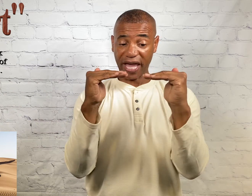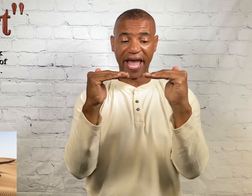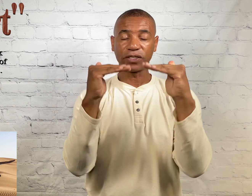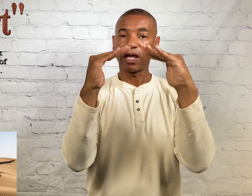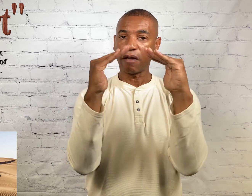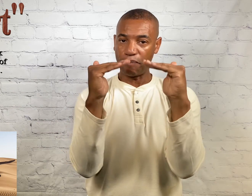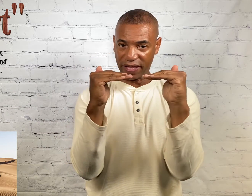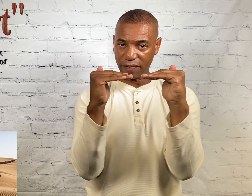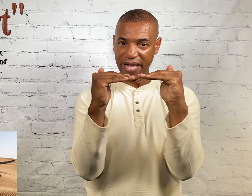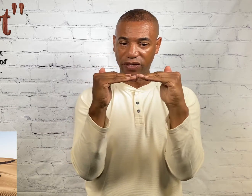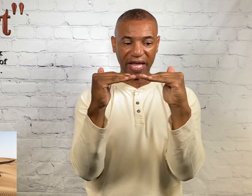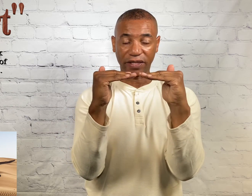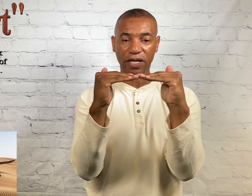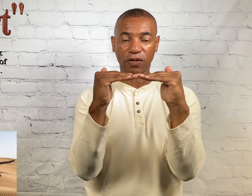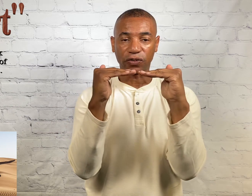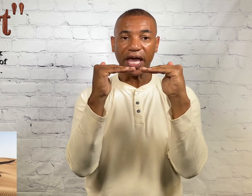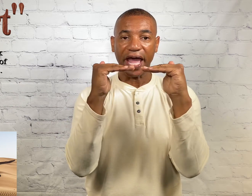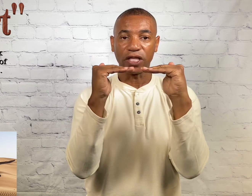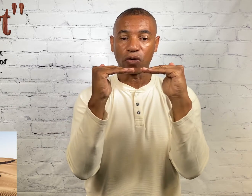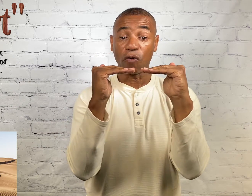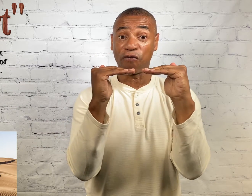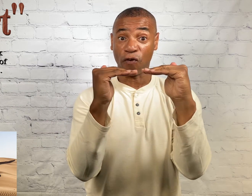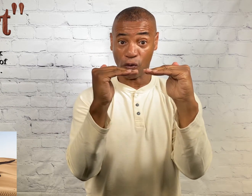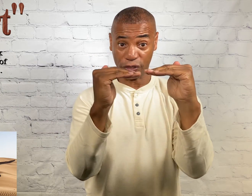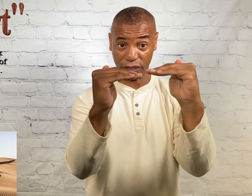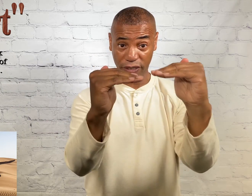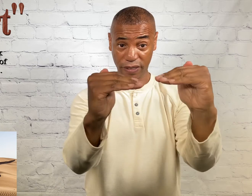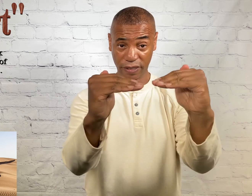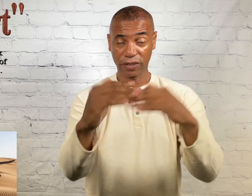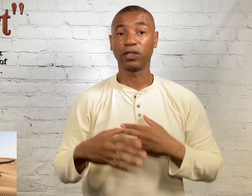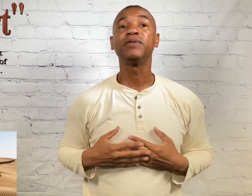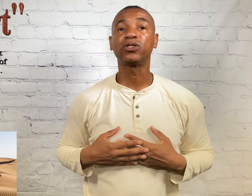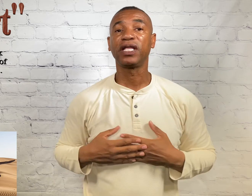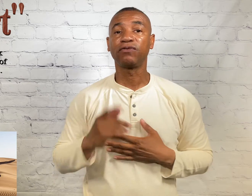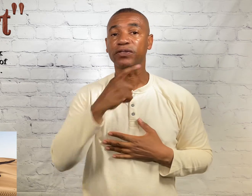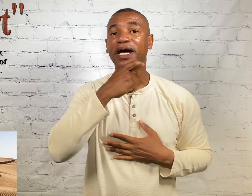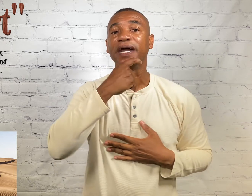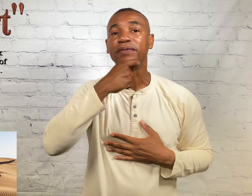hands, bend them at the knuckles, and then you'll go forward. So let me show you that in real time.